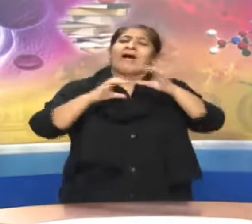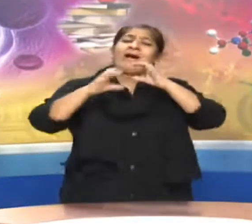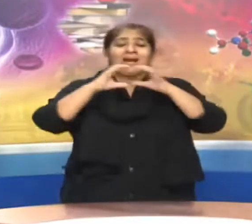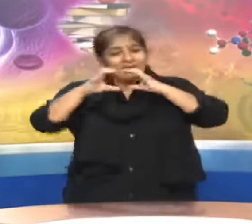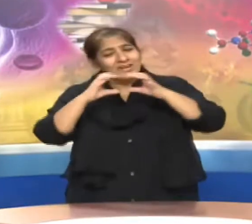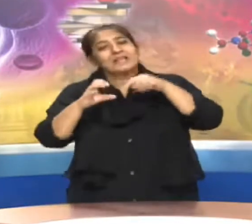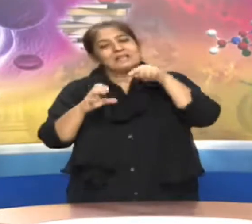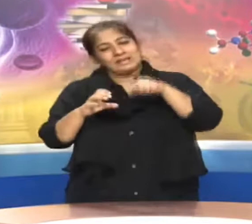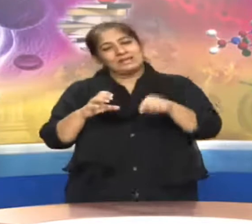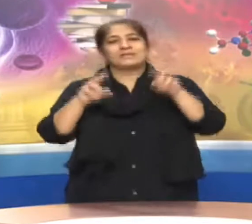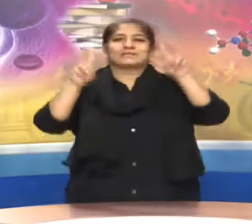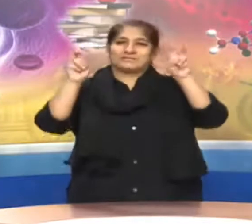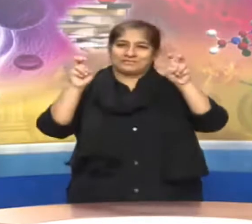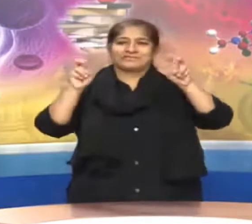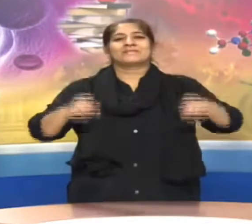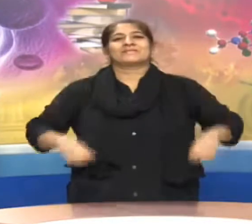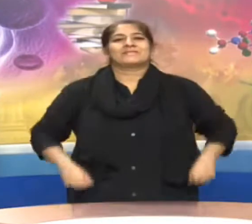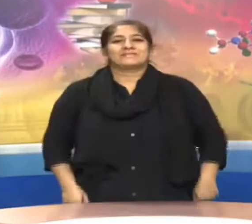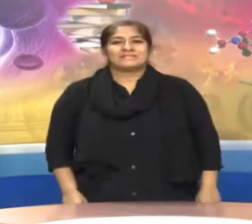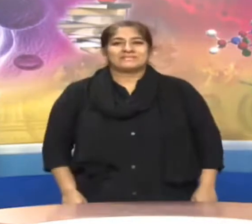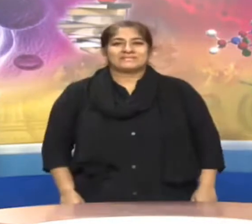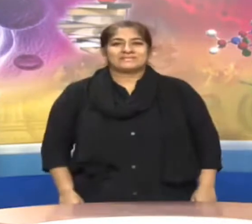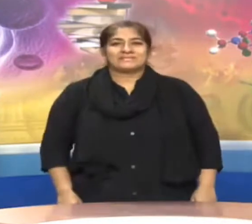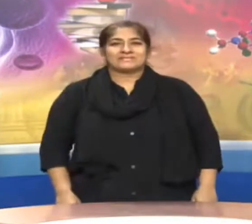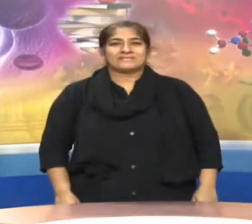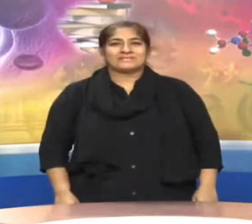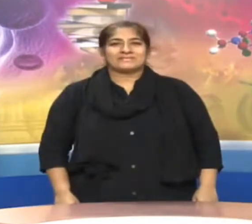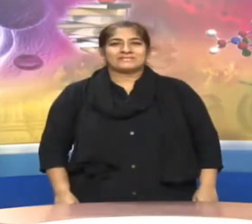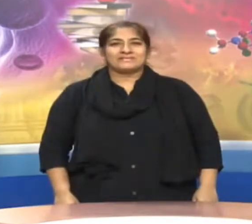various peoples who are involved in communication.